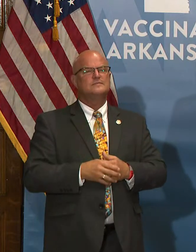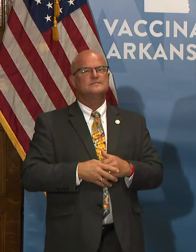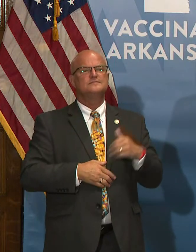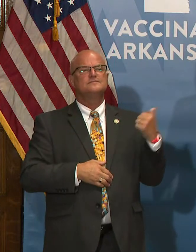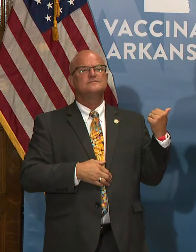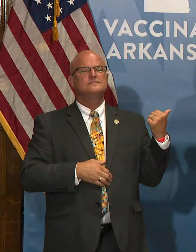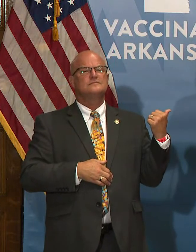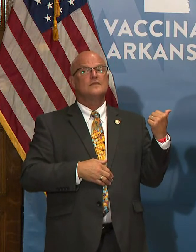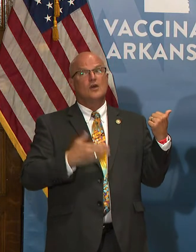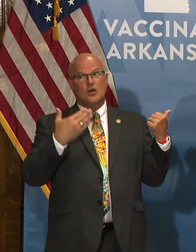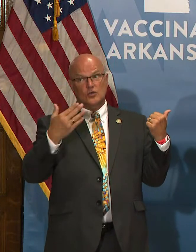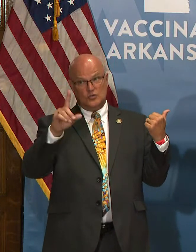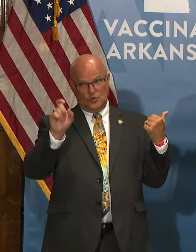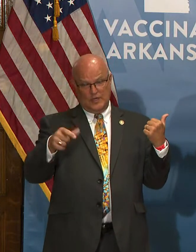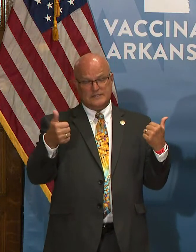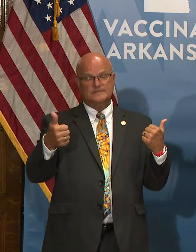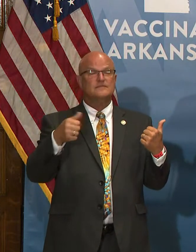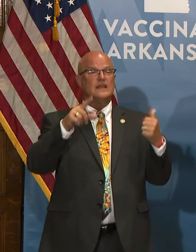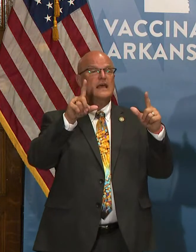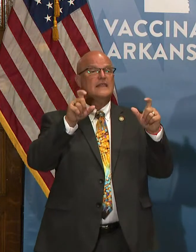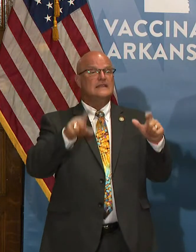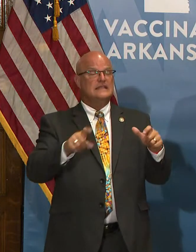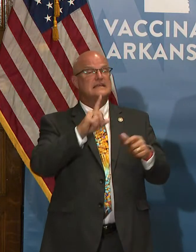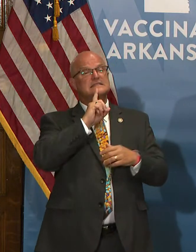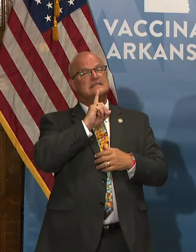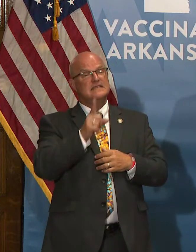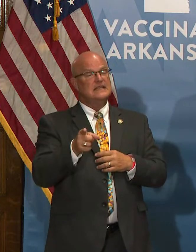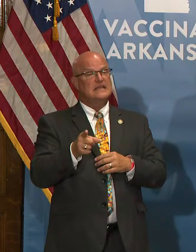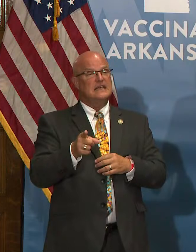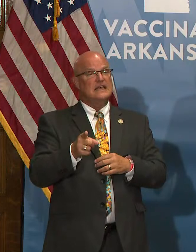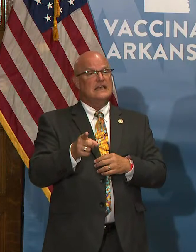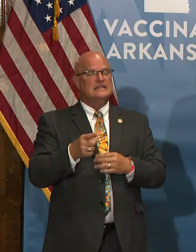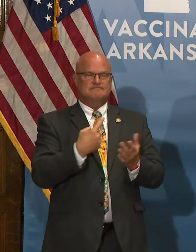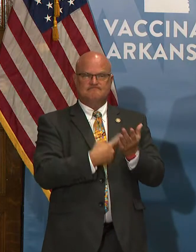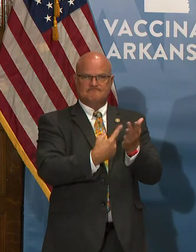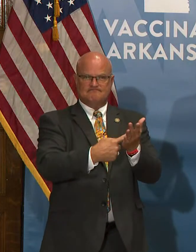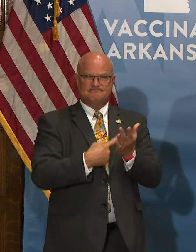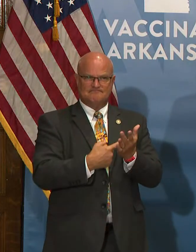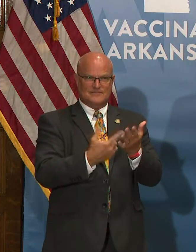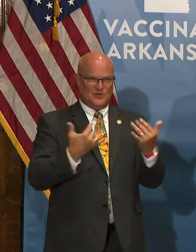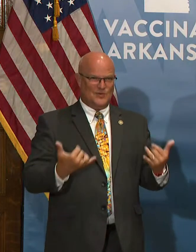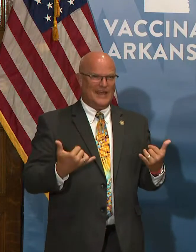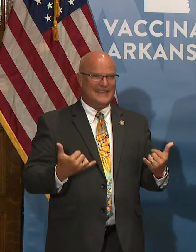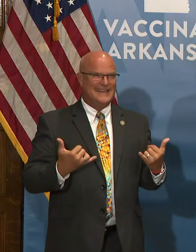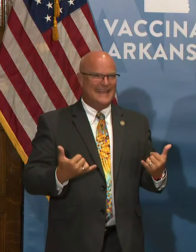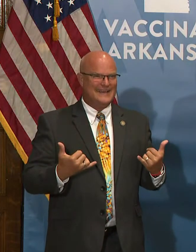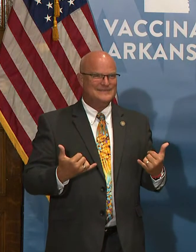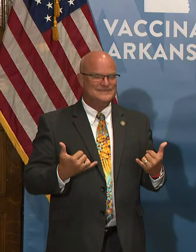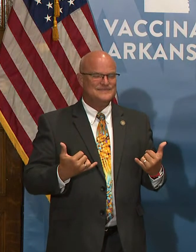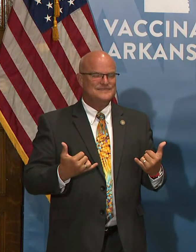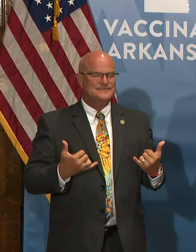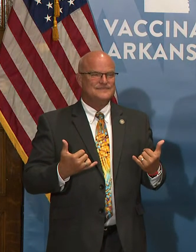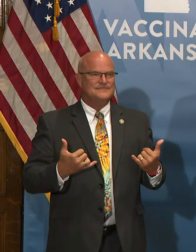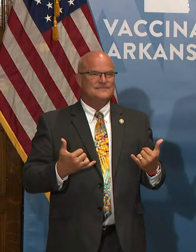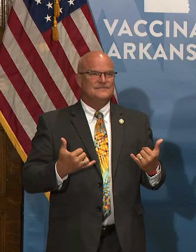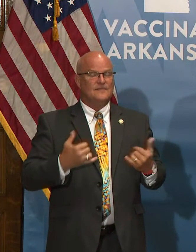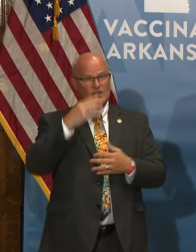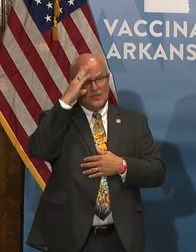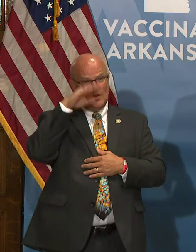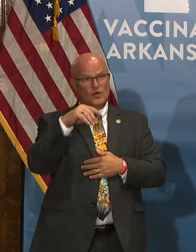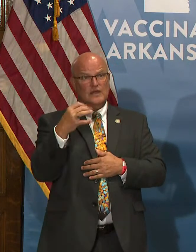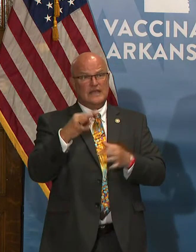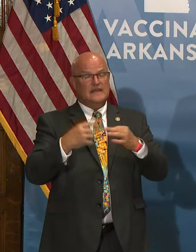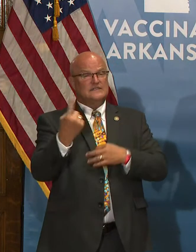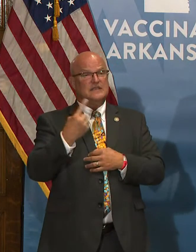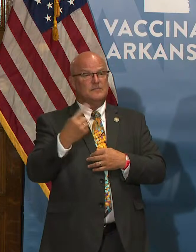The test, that's a great question, and the testing is under discussion. Right now, if